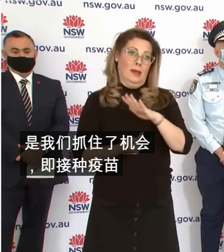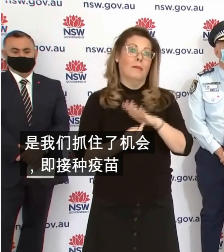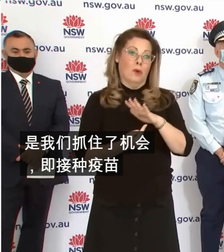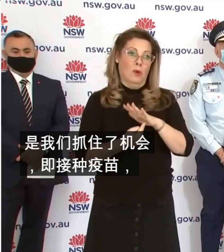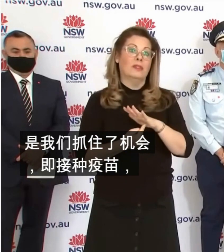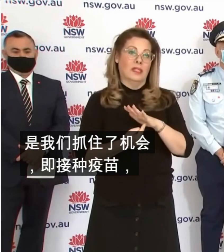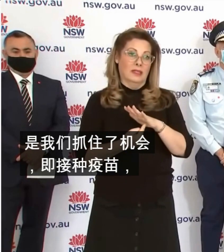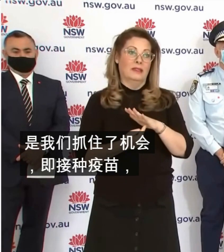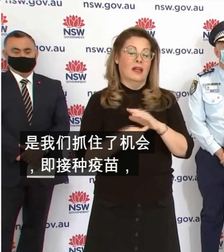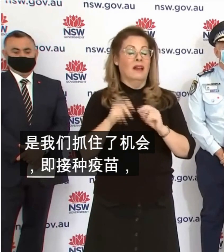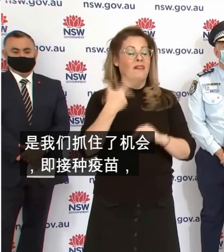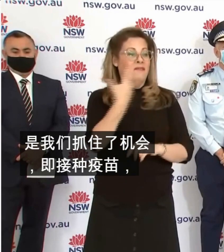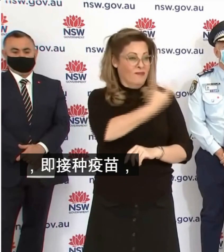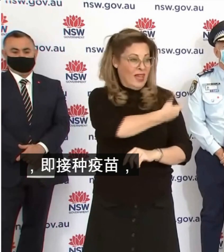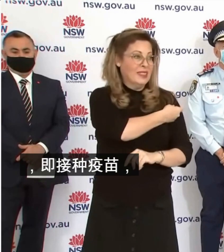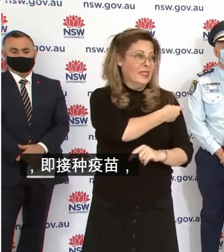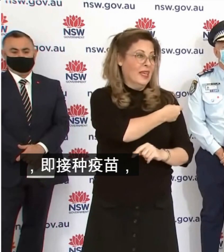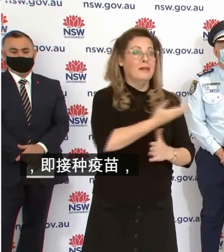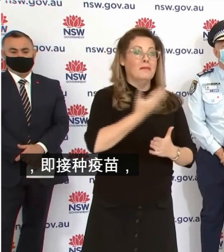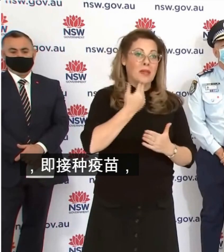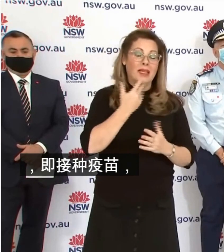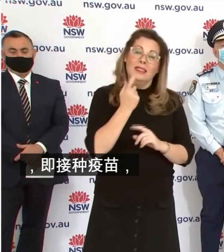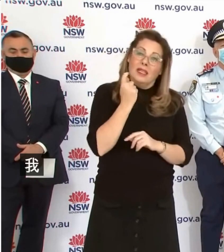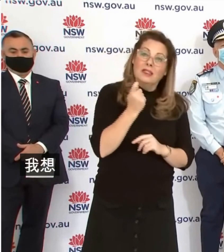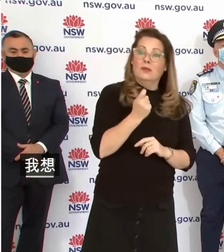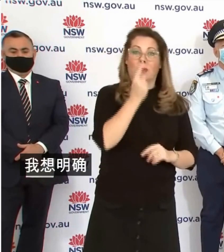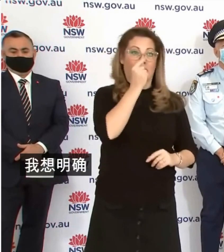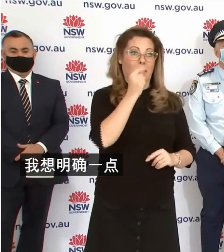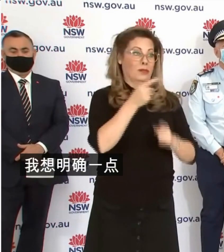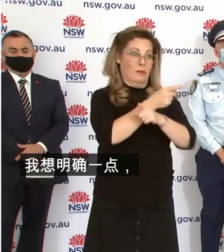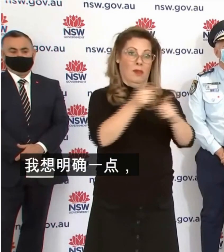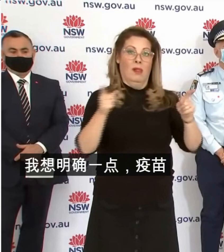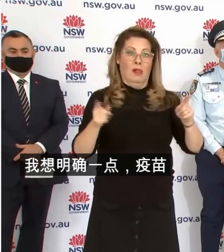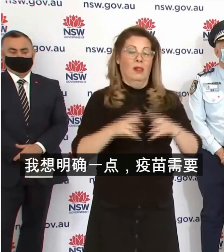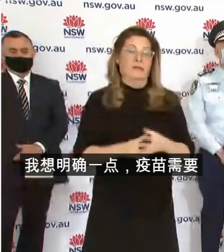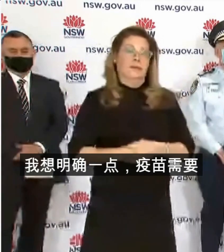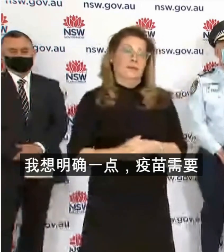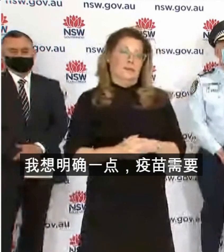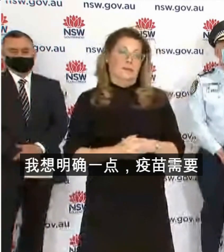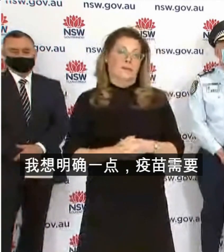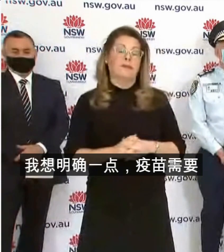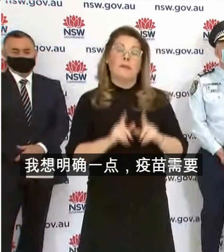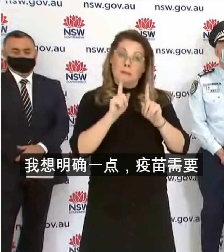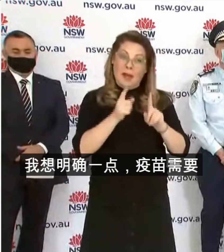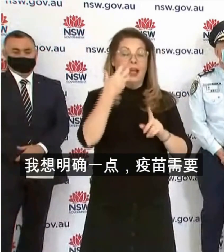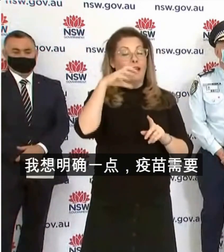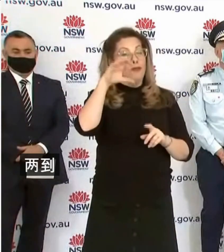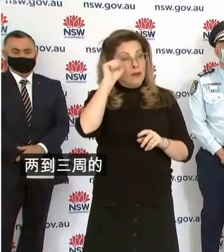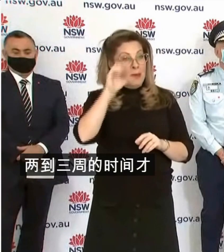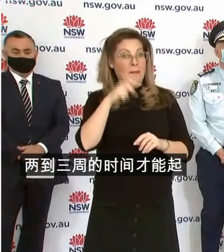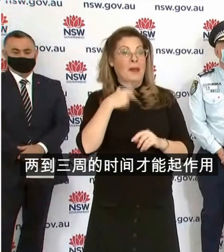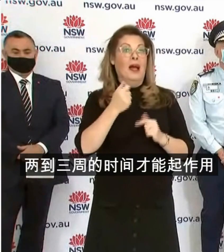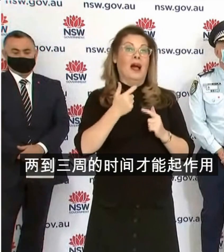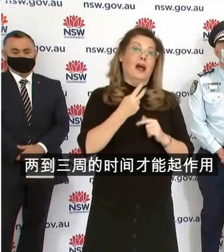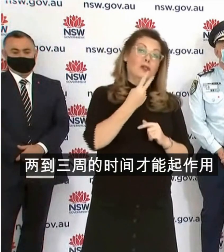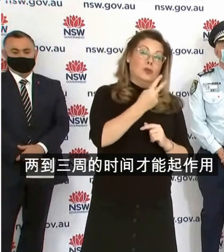to get a vaccine. Also, I do want to be clear that vaccines take a while to work, 2